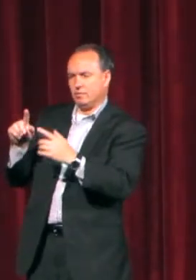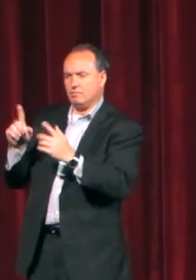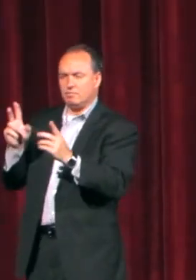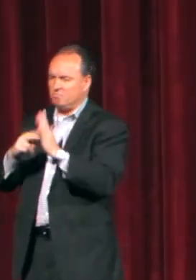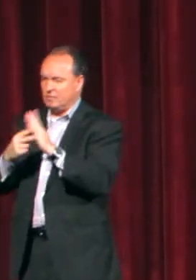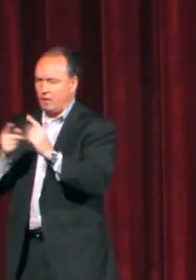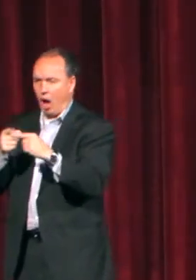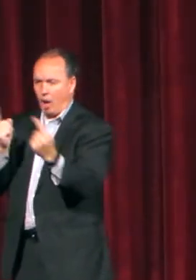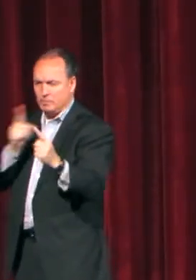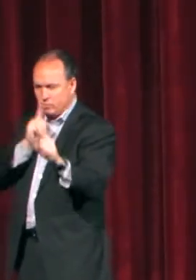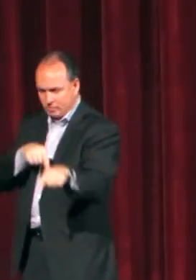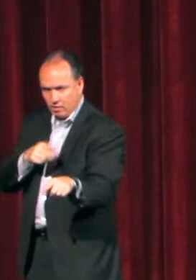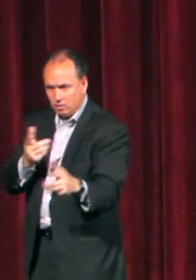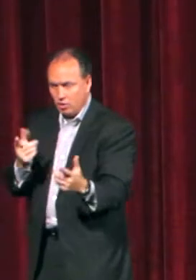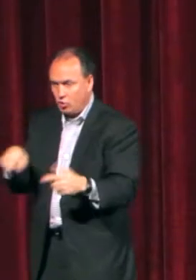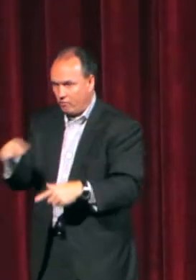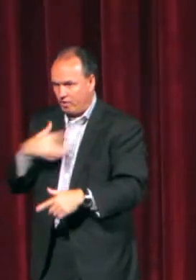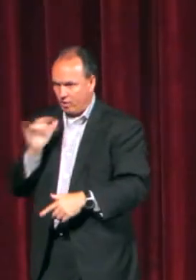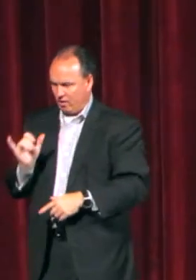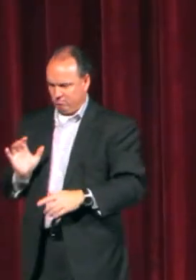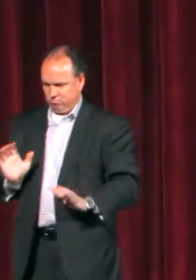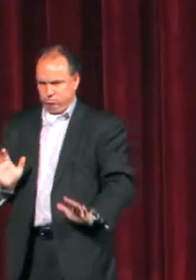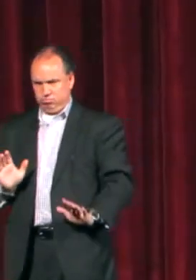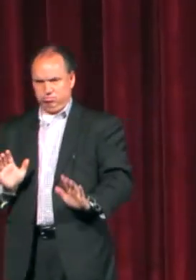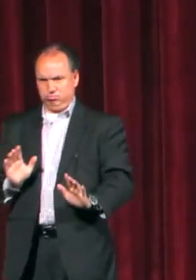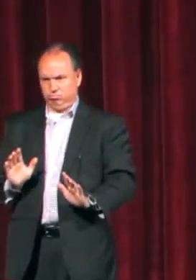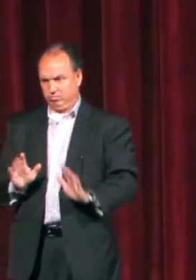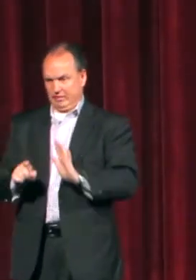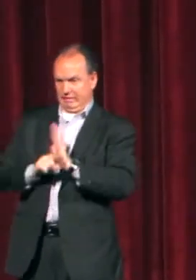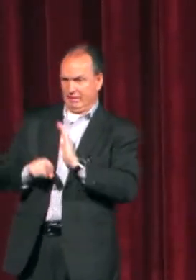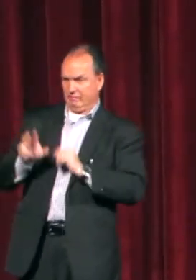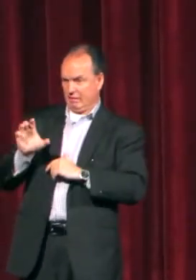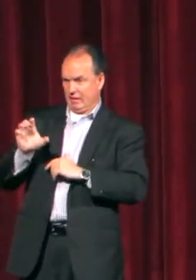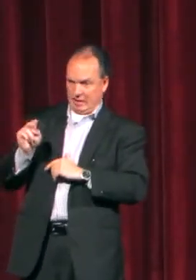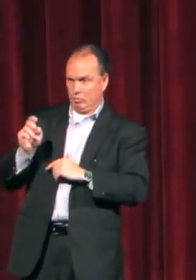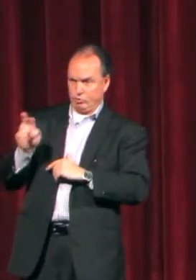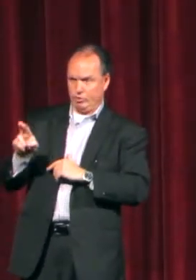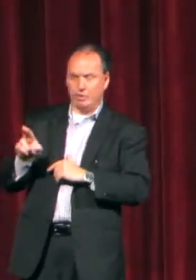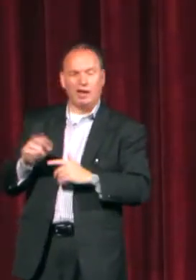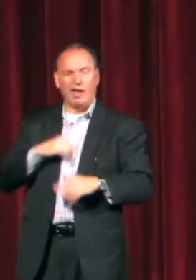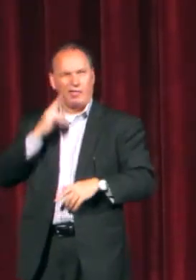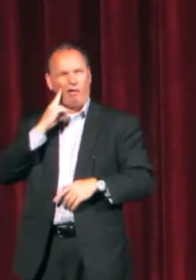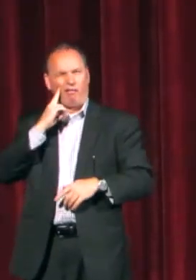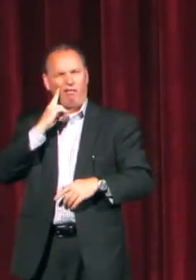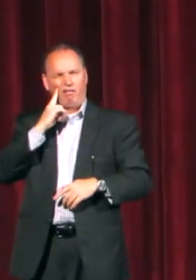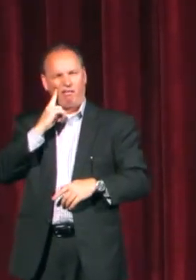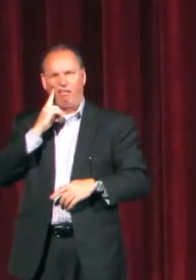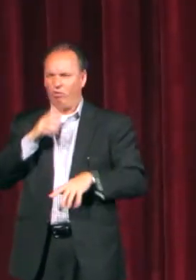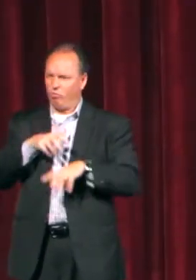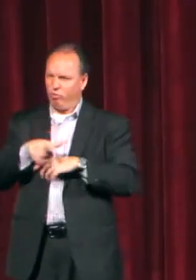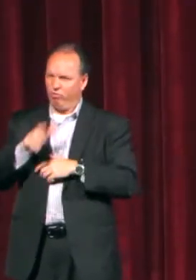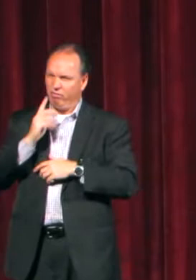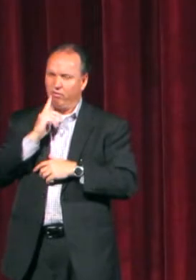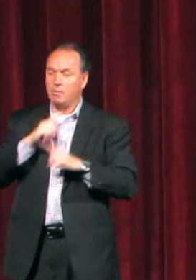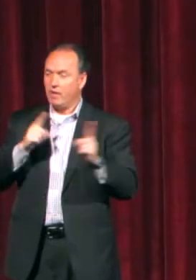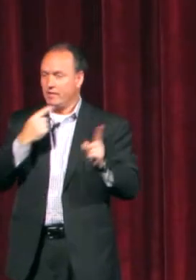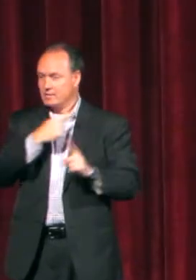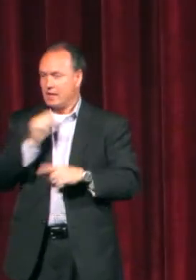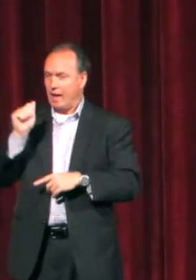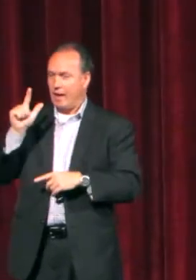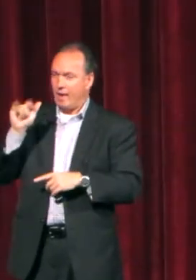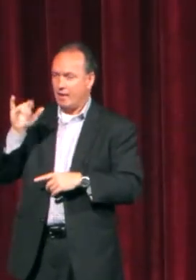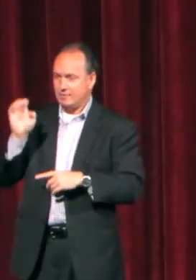Countering, some of you might feel like it sounds a little rough. I thought that initially as well, but this